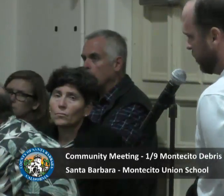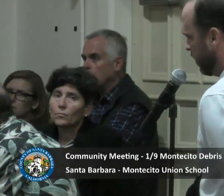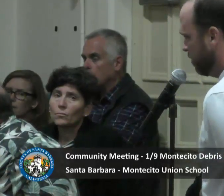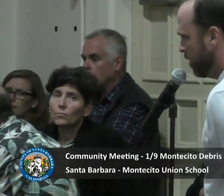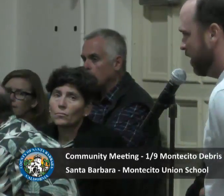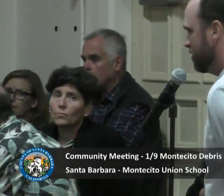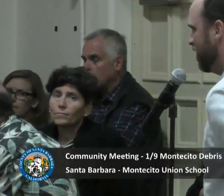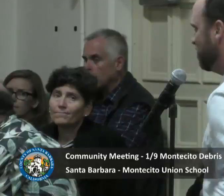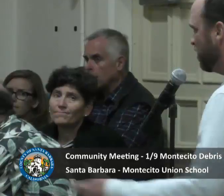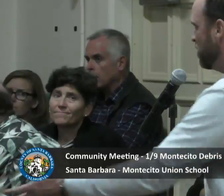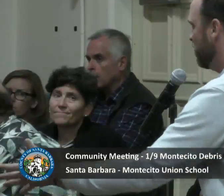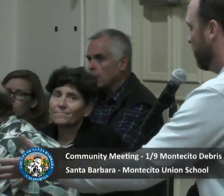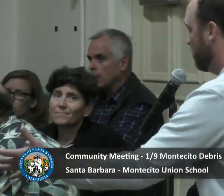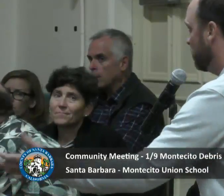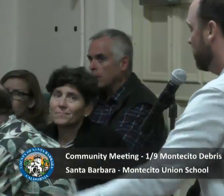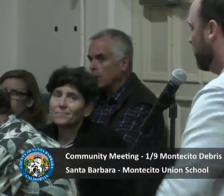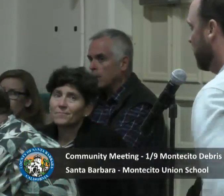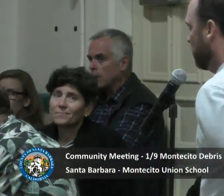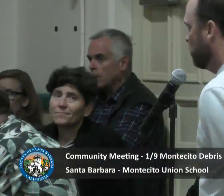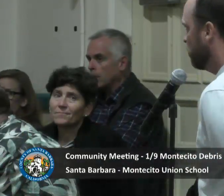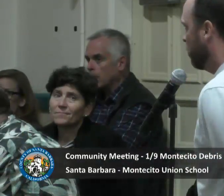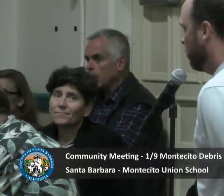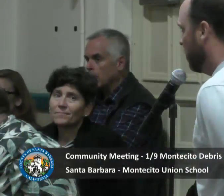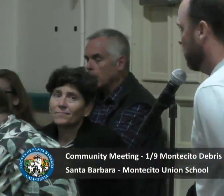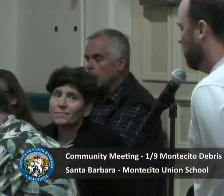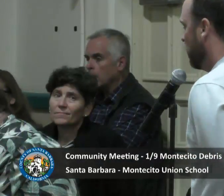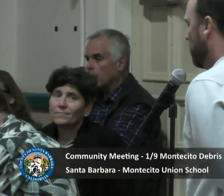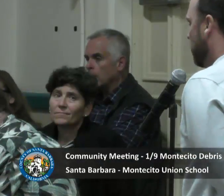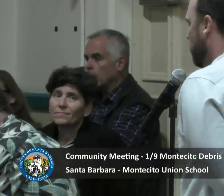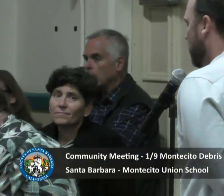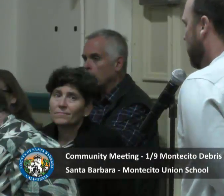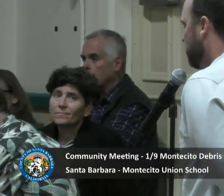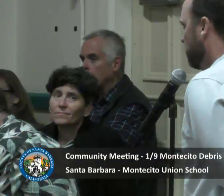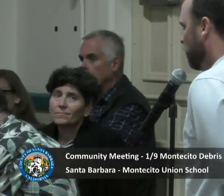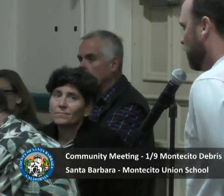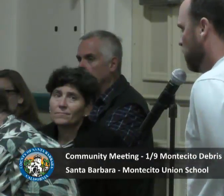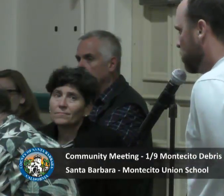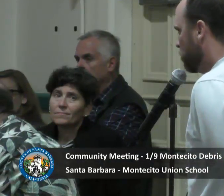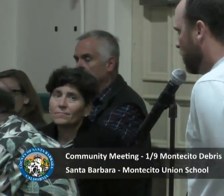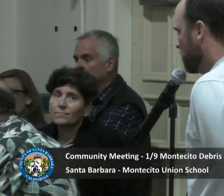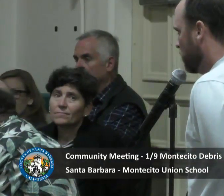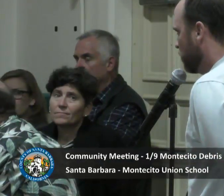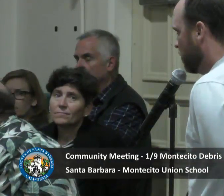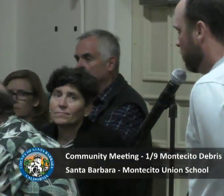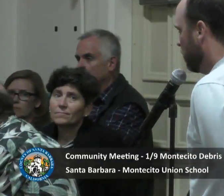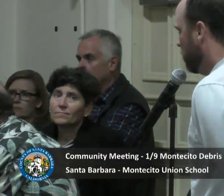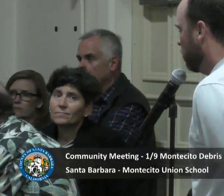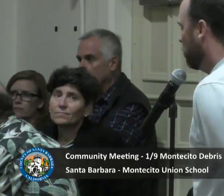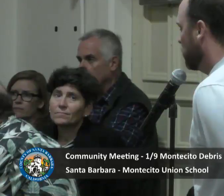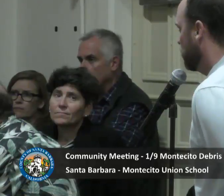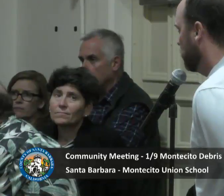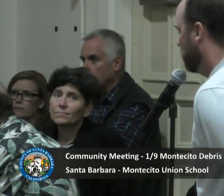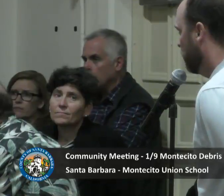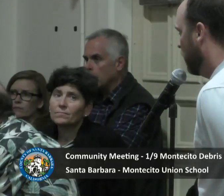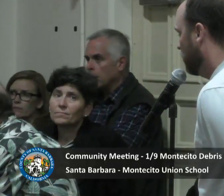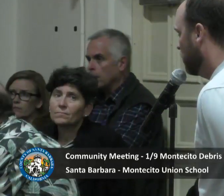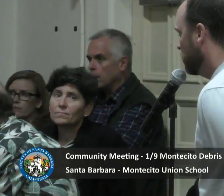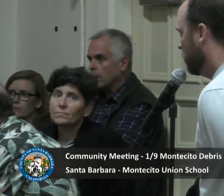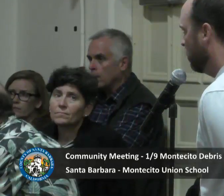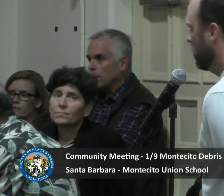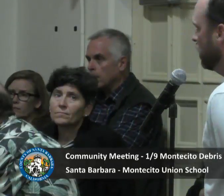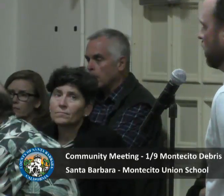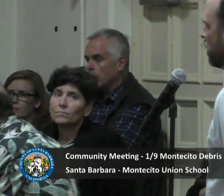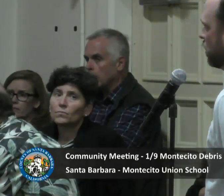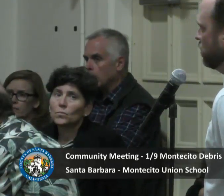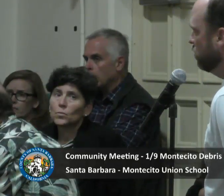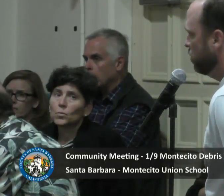I saw the mud outside of my window. So I'm like most residents, I'm nervous about this.